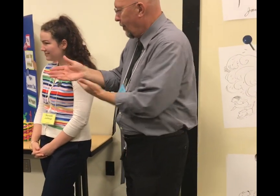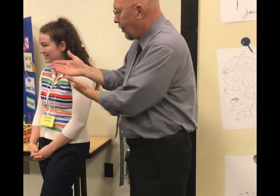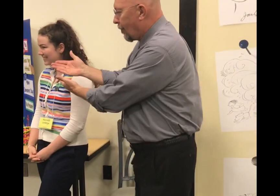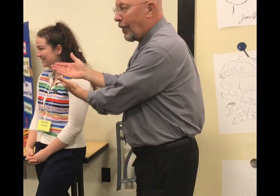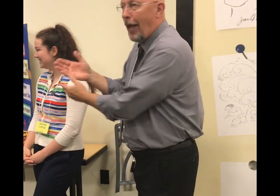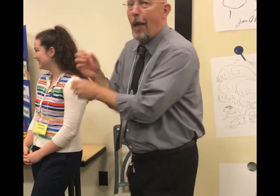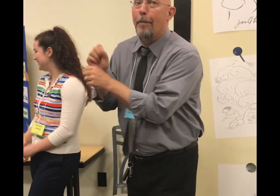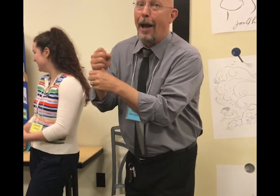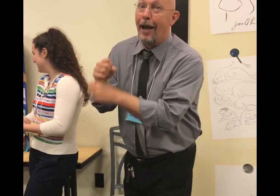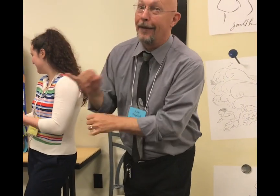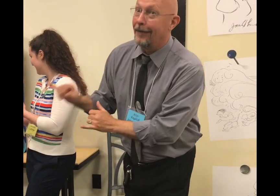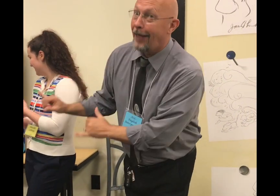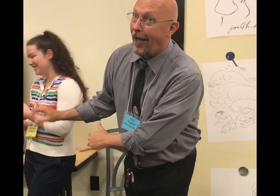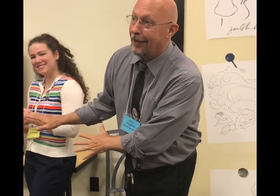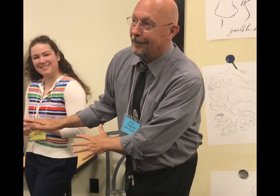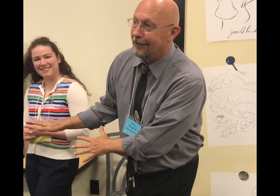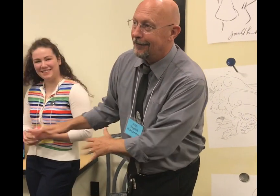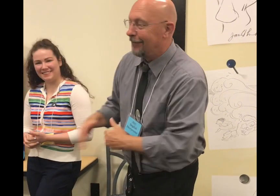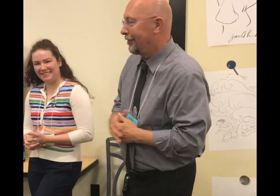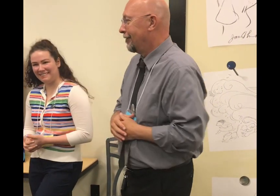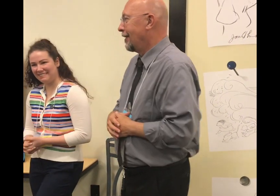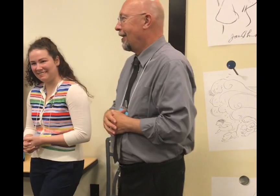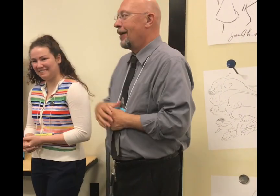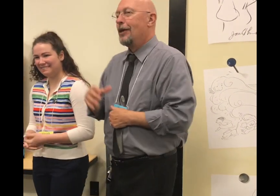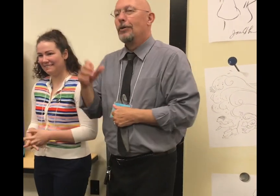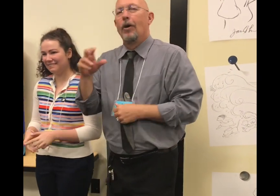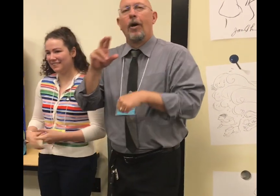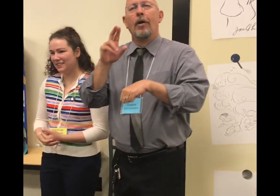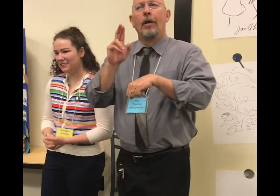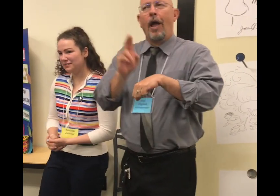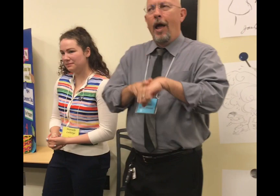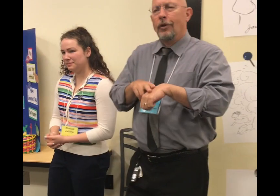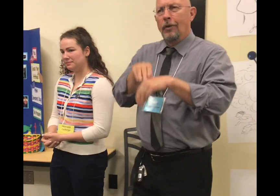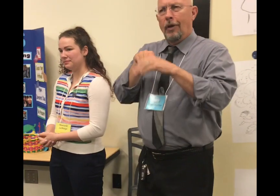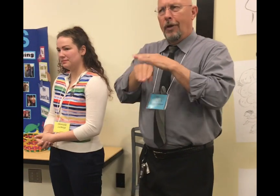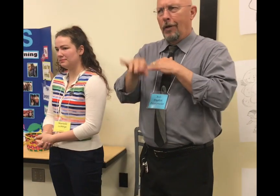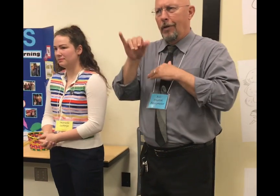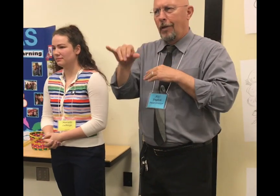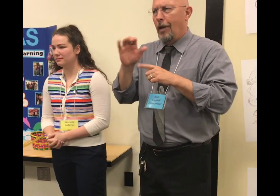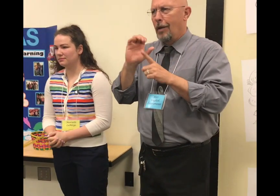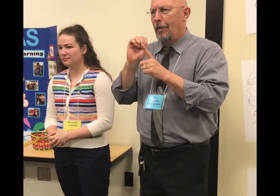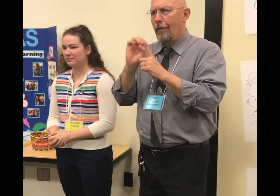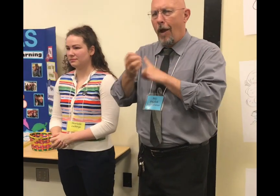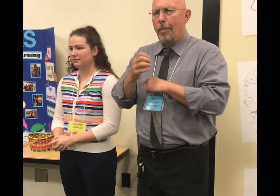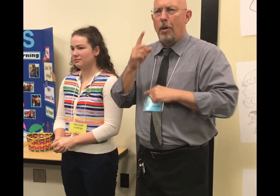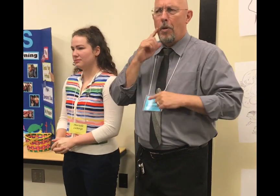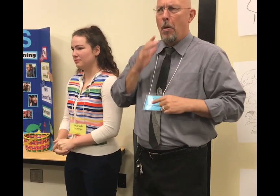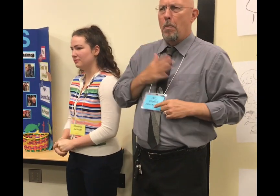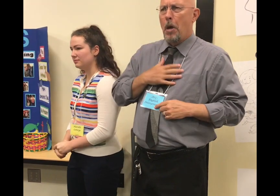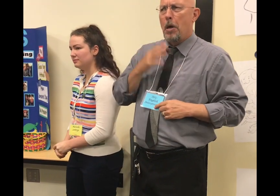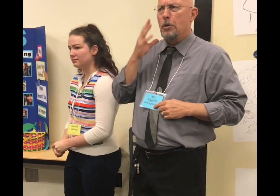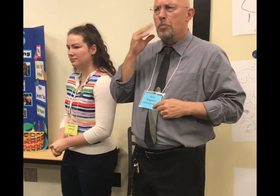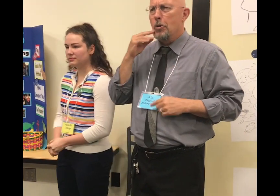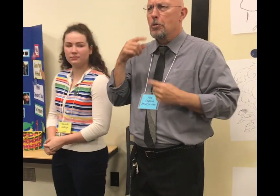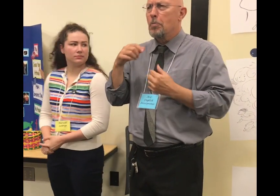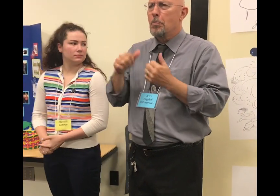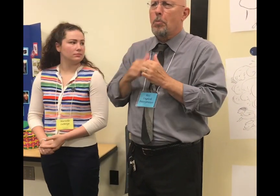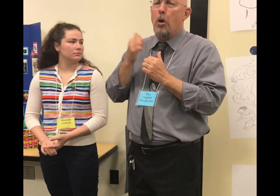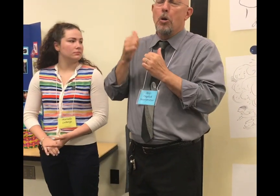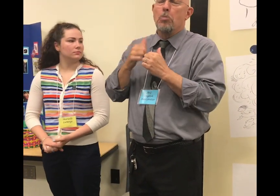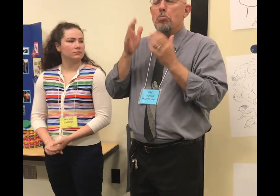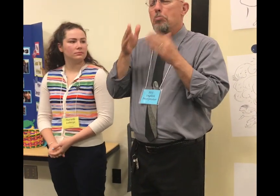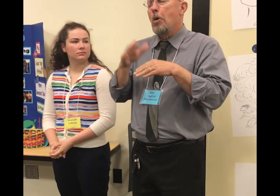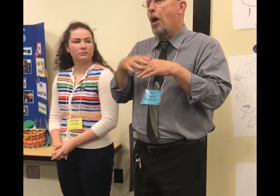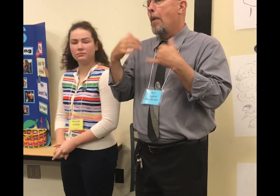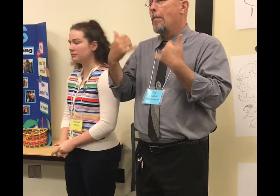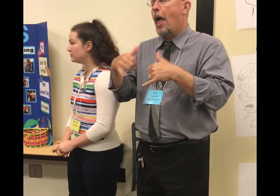things when we So naturally going into this, we thought a lot of our experience would be surrounded in play